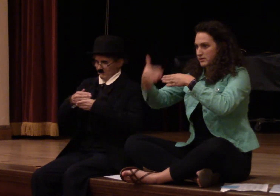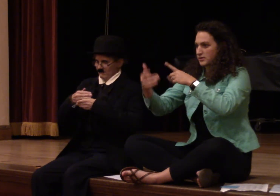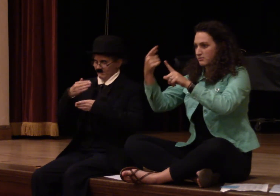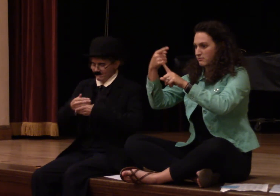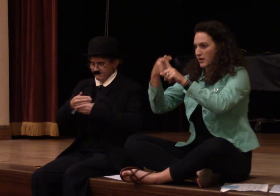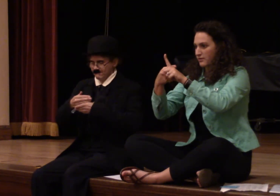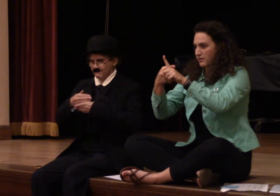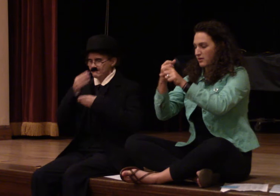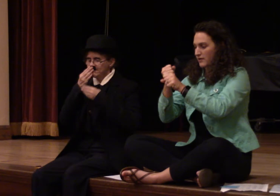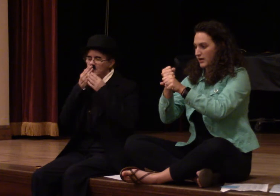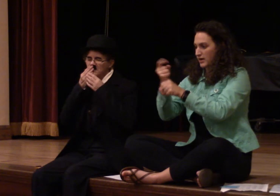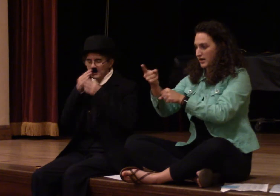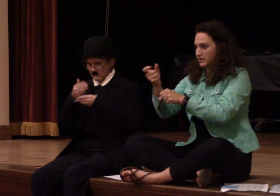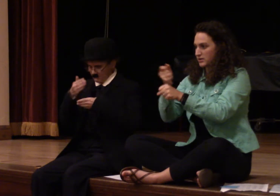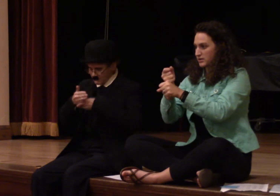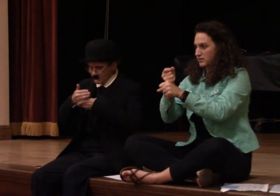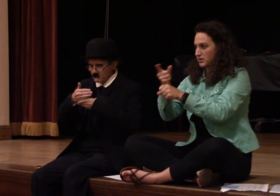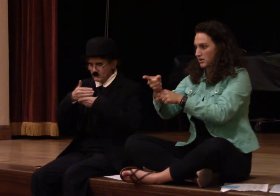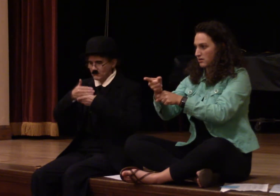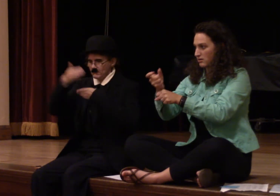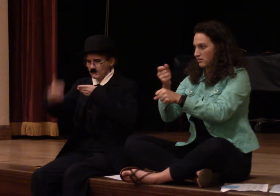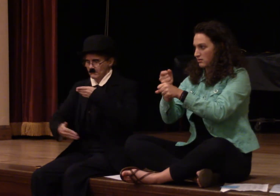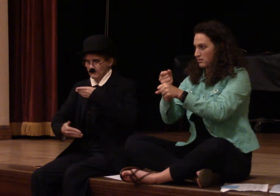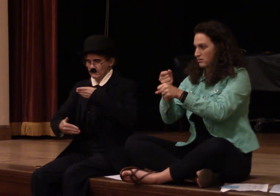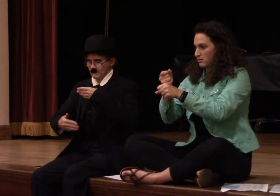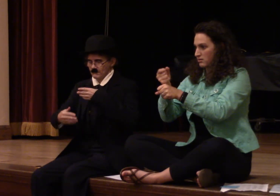next month, and then next year.